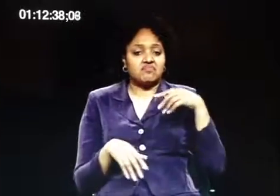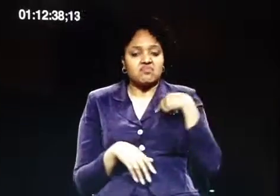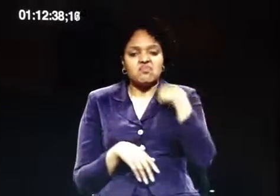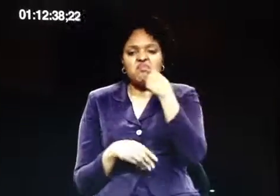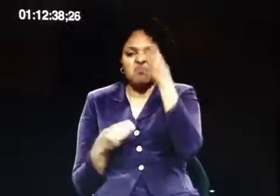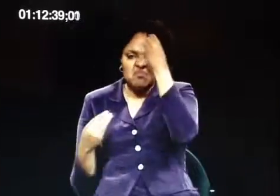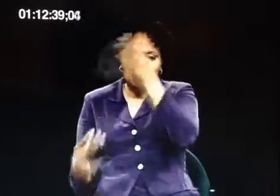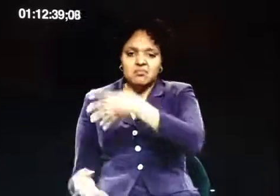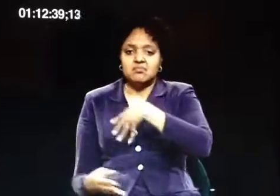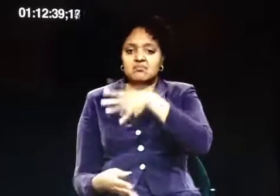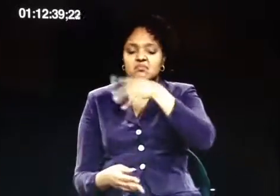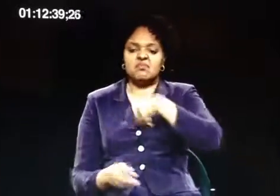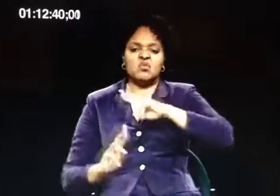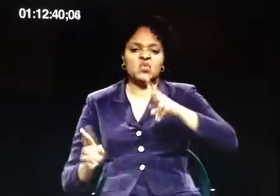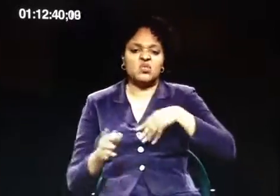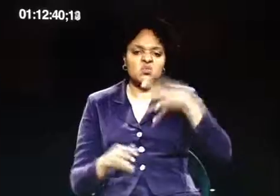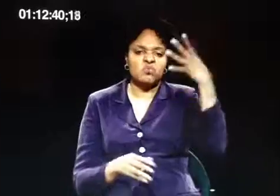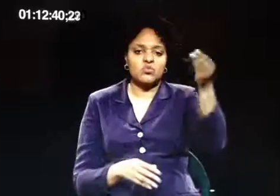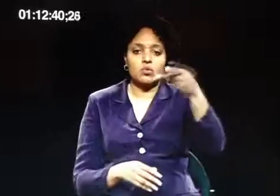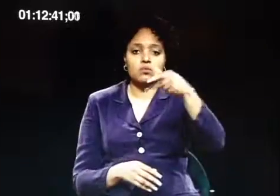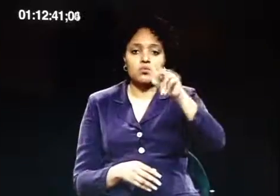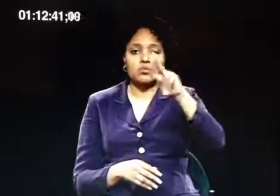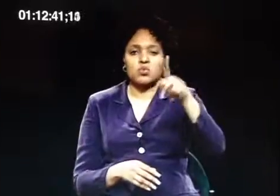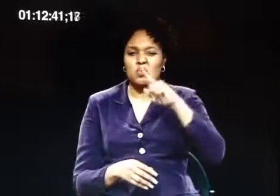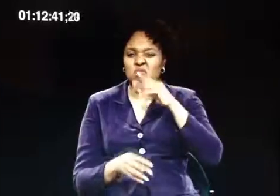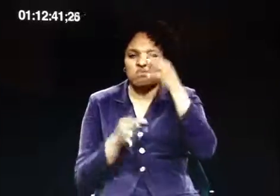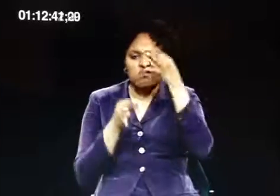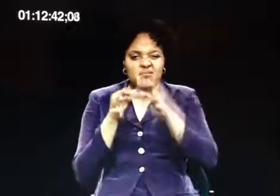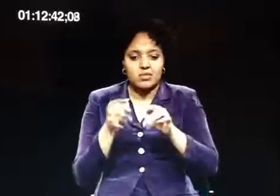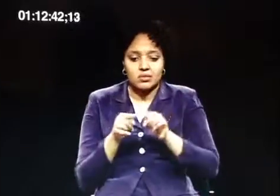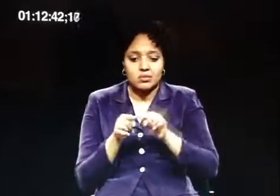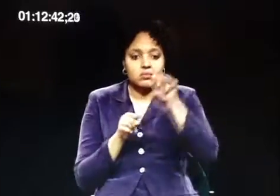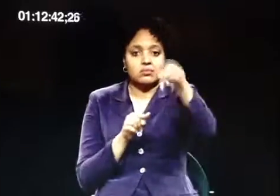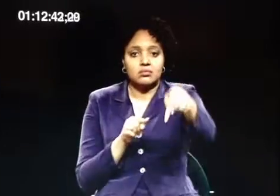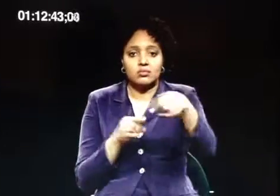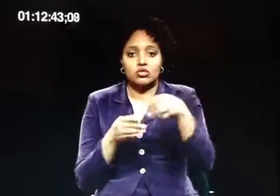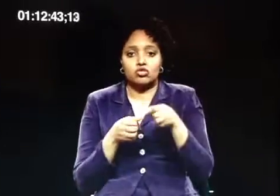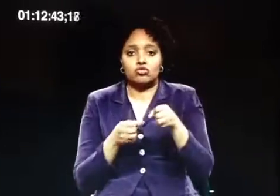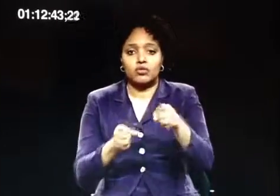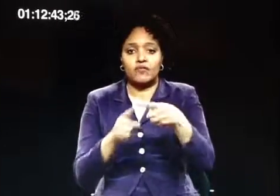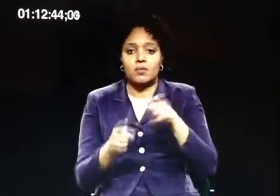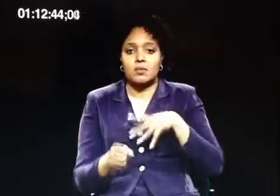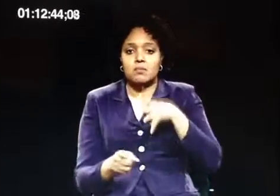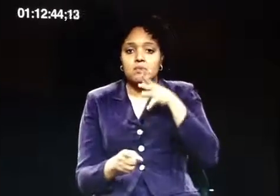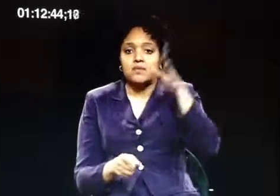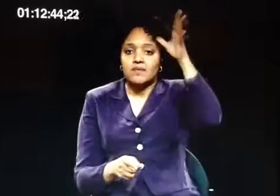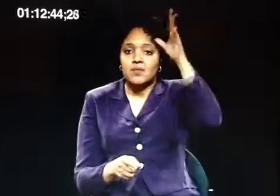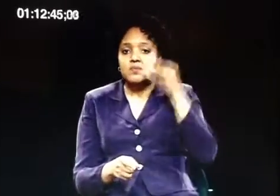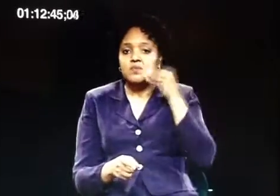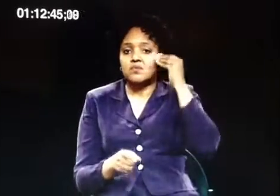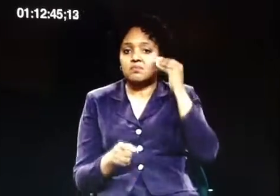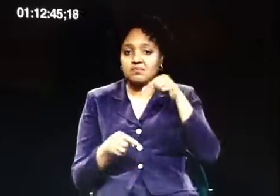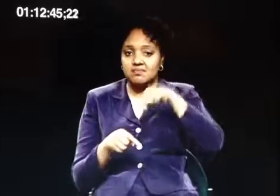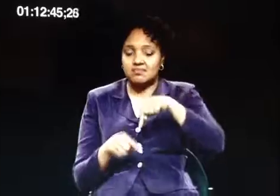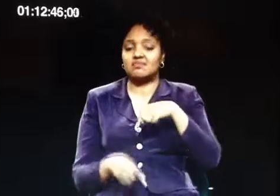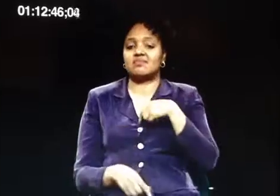got out of bed, got ready to work out and everything. I just let my parents know that I was going to go a quick walk away just over to the park for my